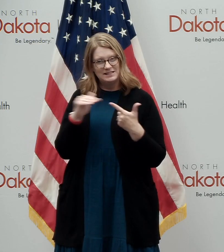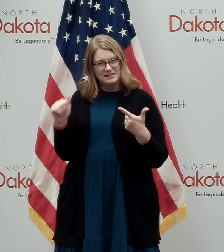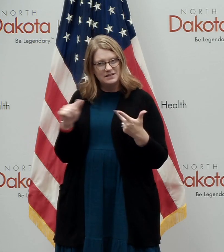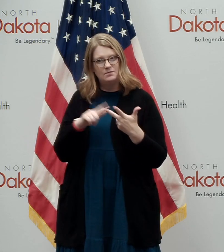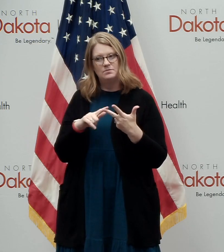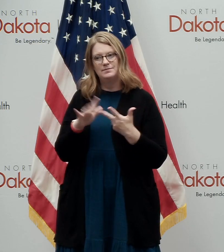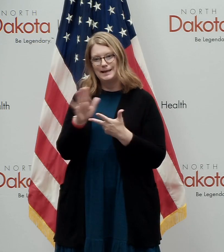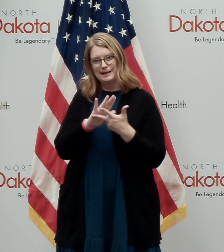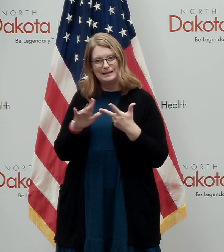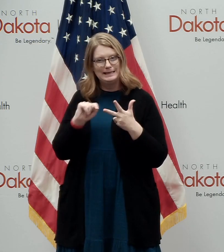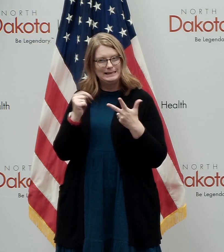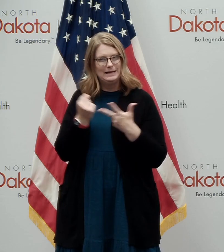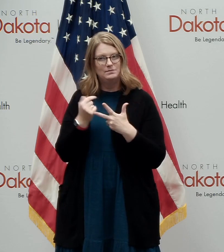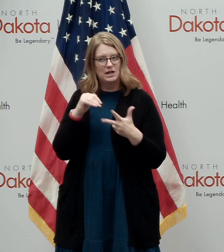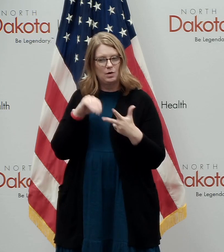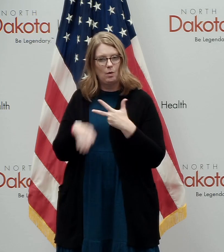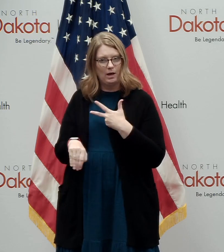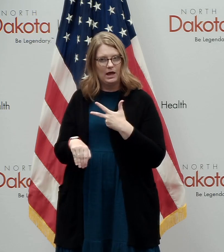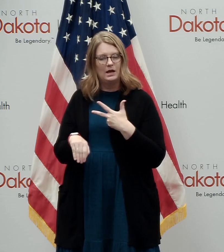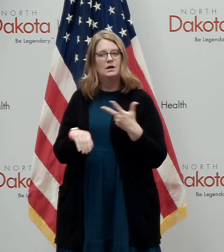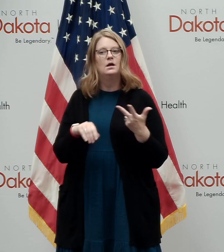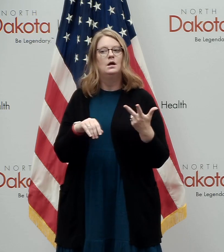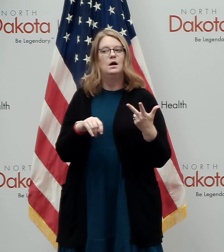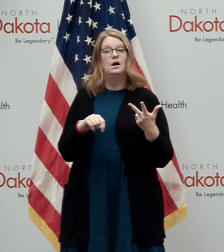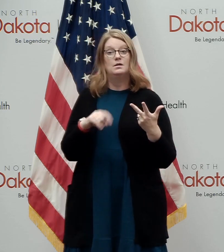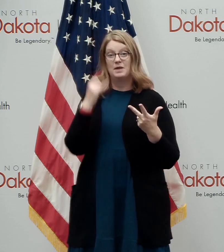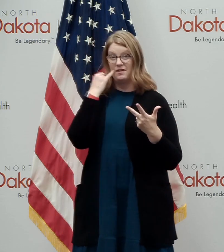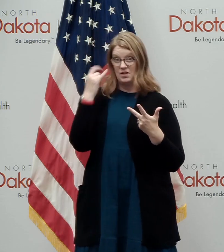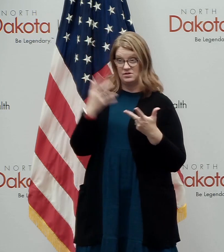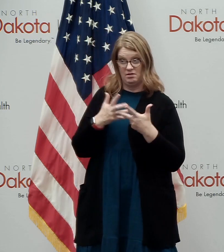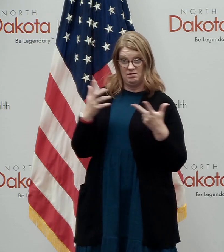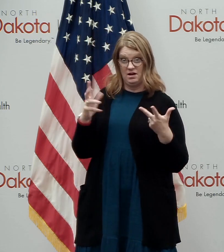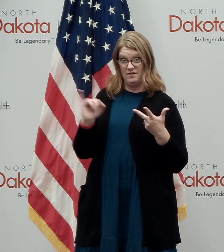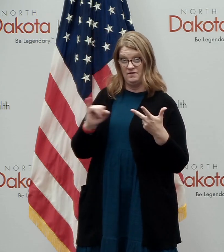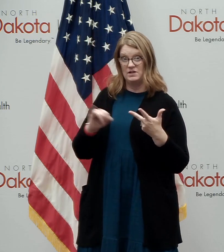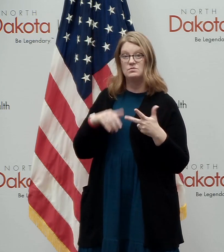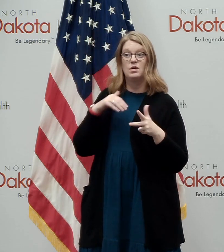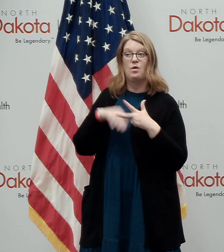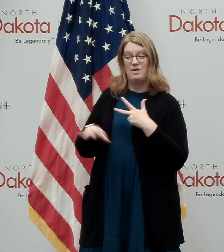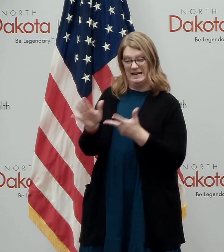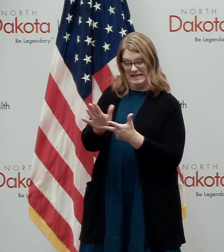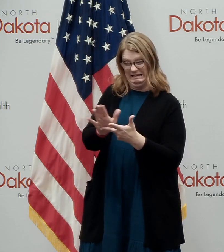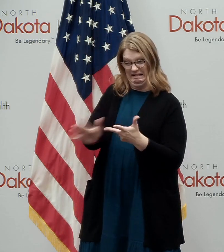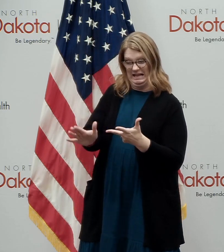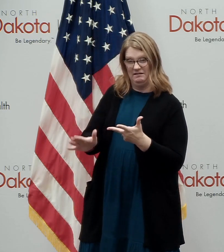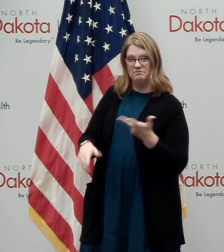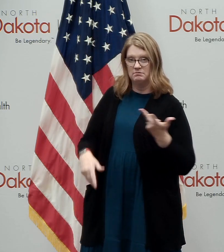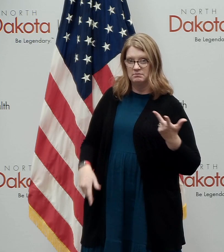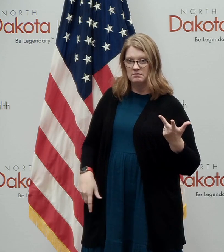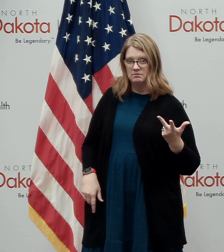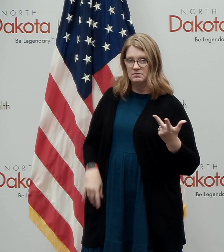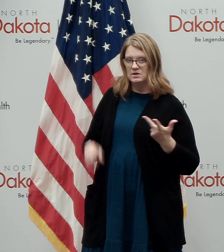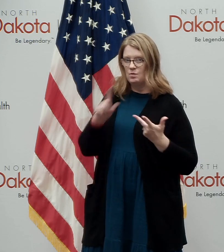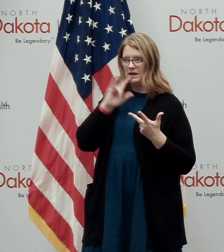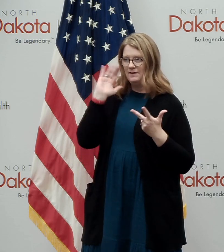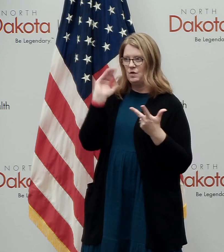clean teams that are going in these facilities where we've got high rates of infection, but really pouring our energy into it. So